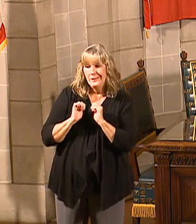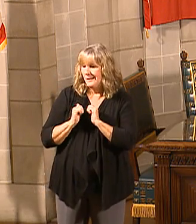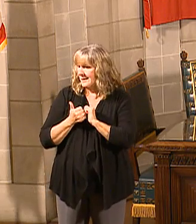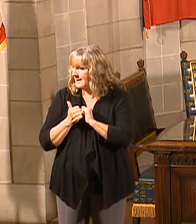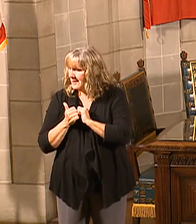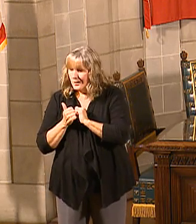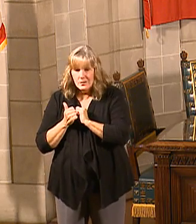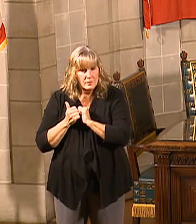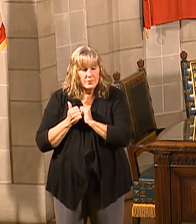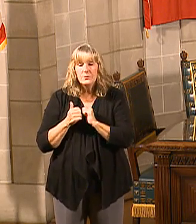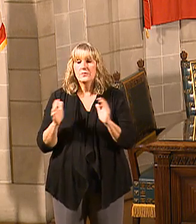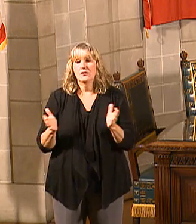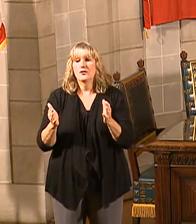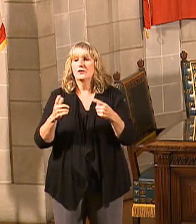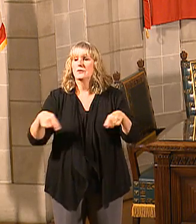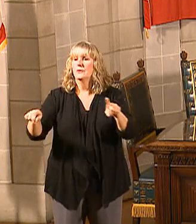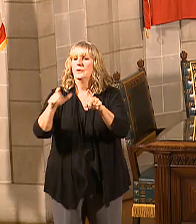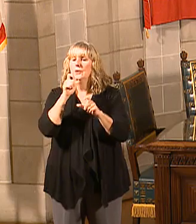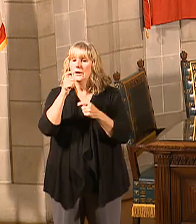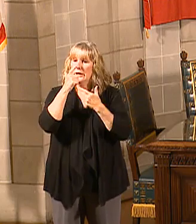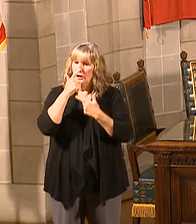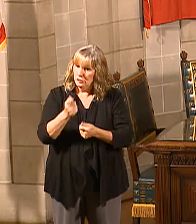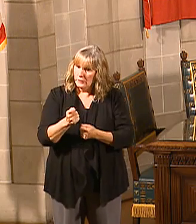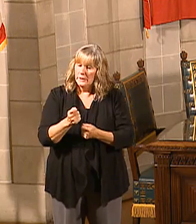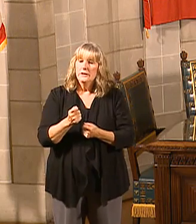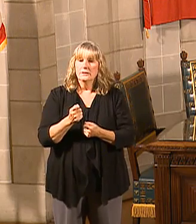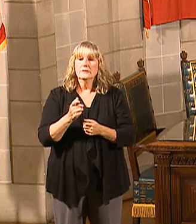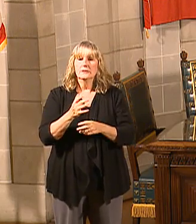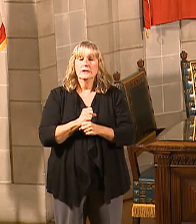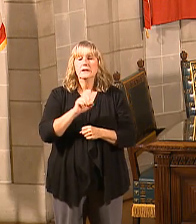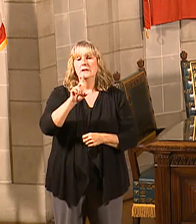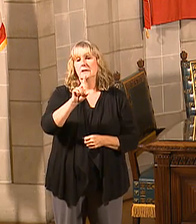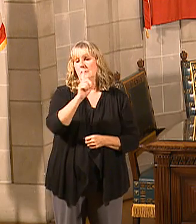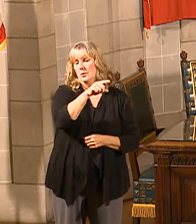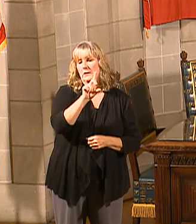eligibility, I would encourage anyone who is interested to go to